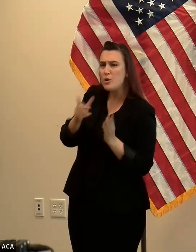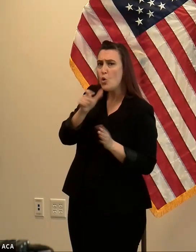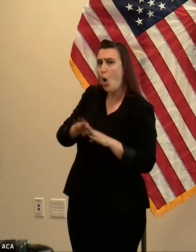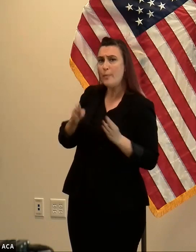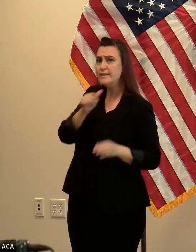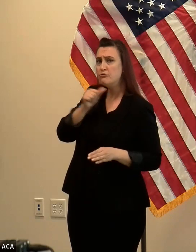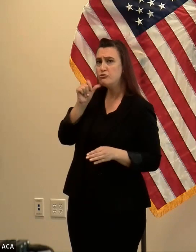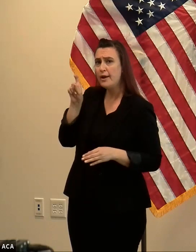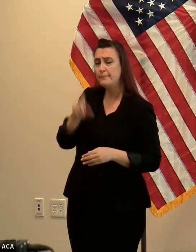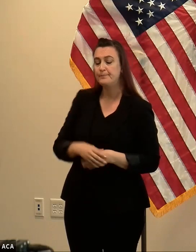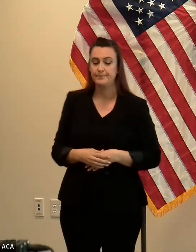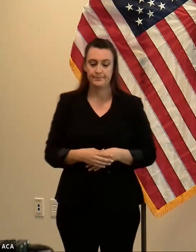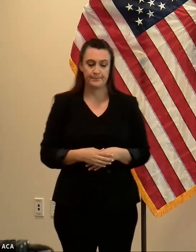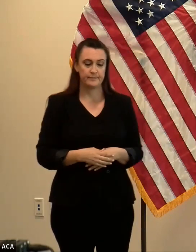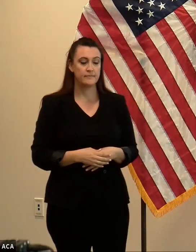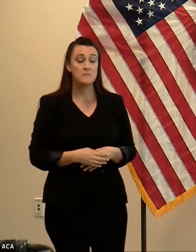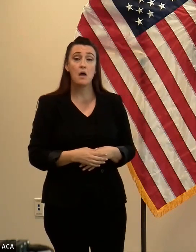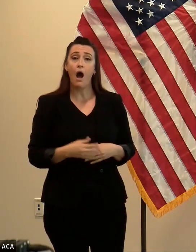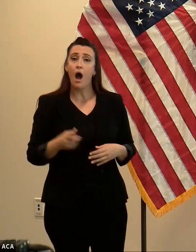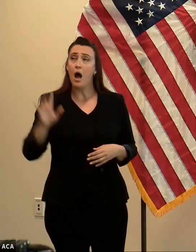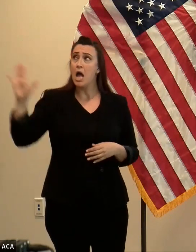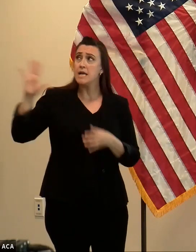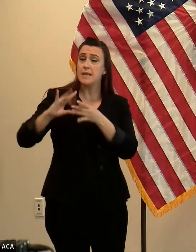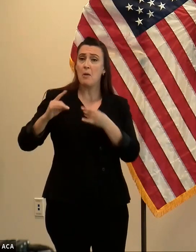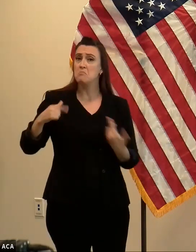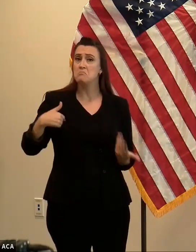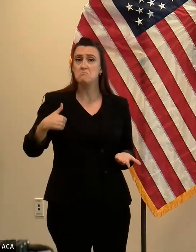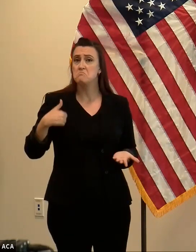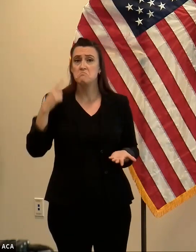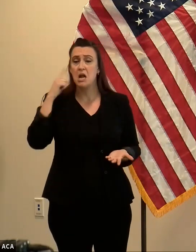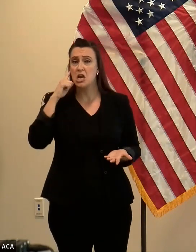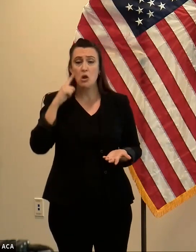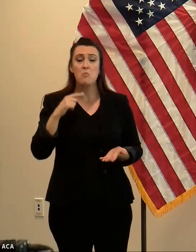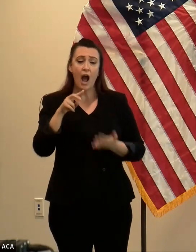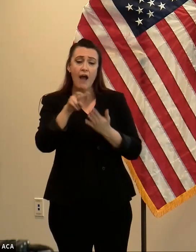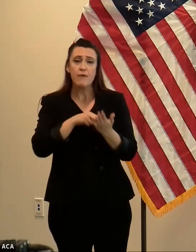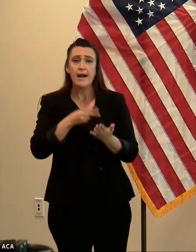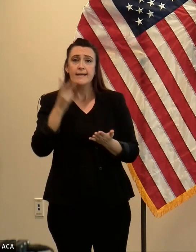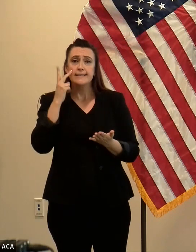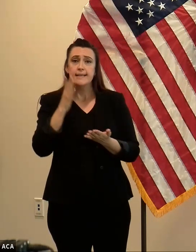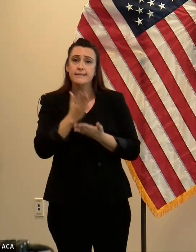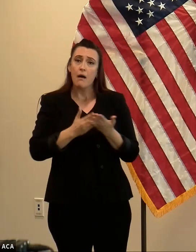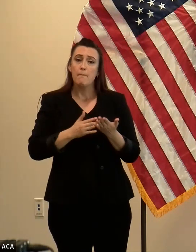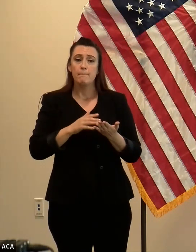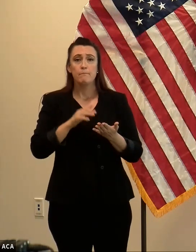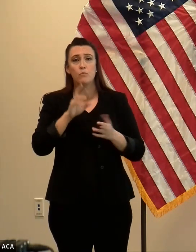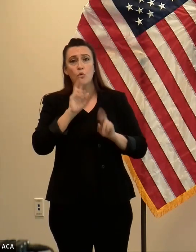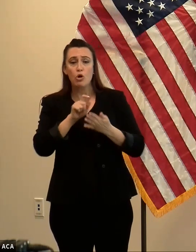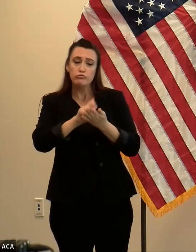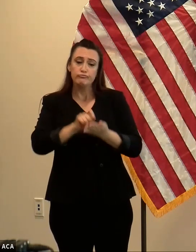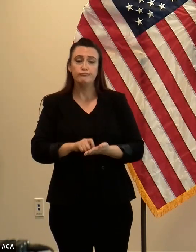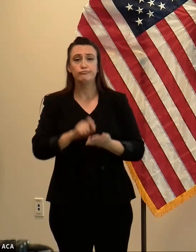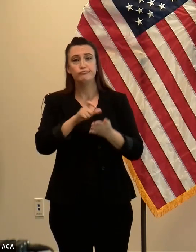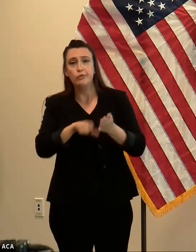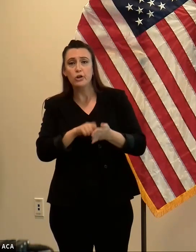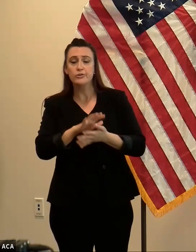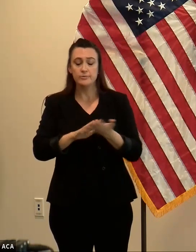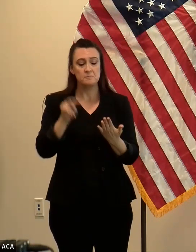So I didn't hear that, but I have read it and seen the reporting around it. I think what